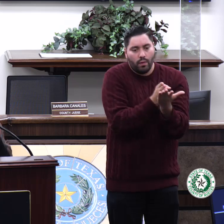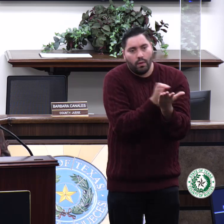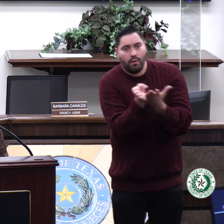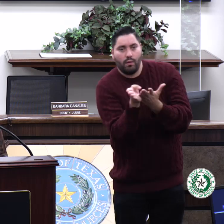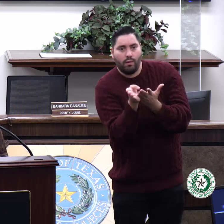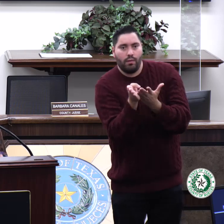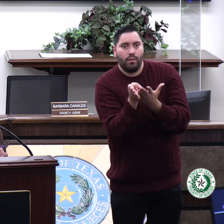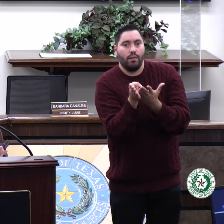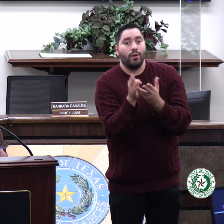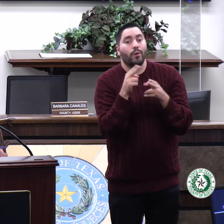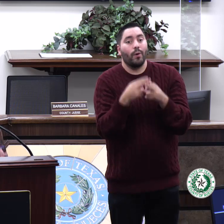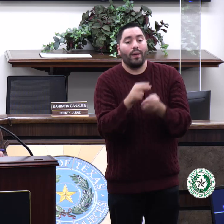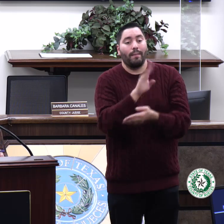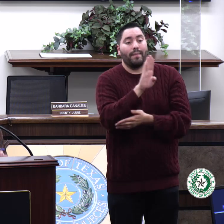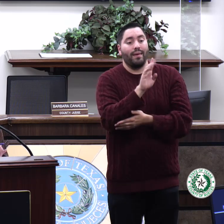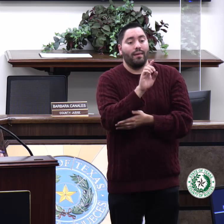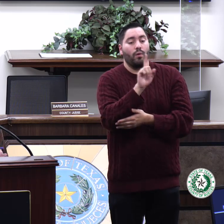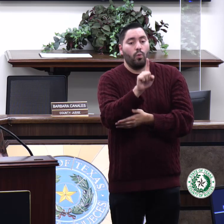technically called